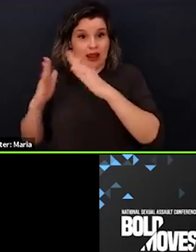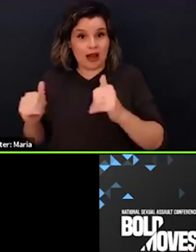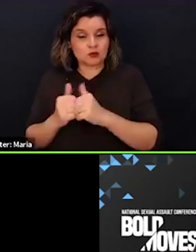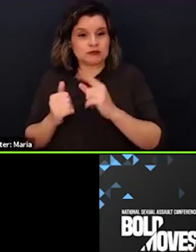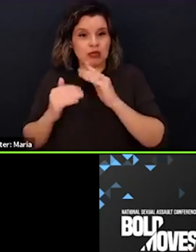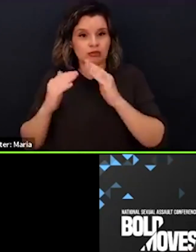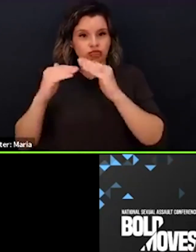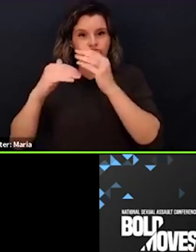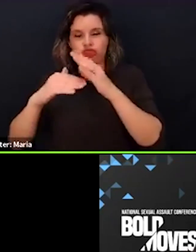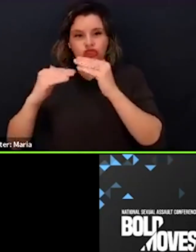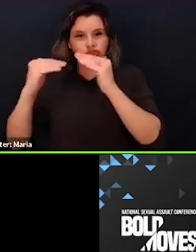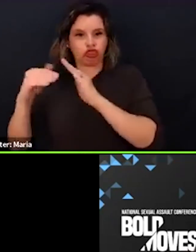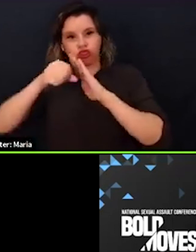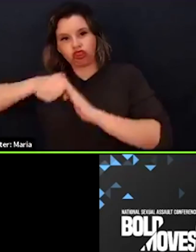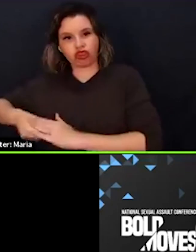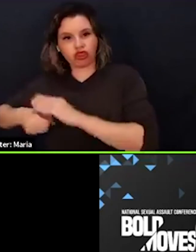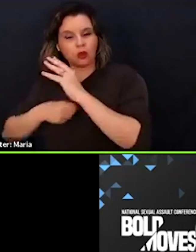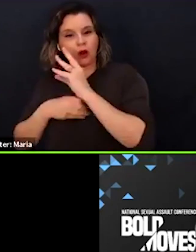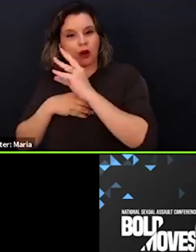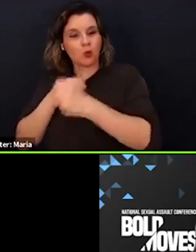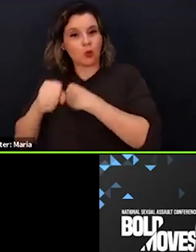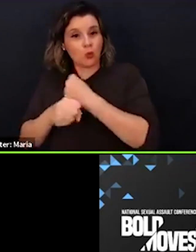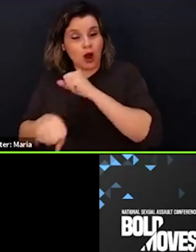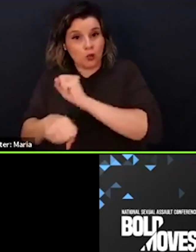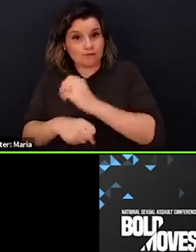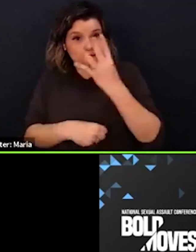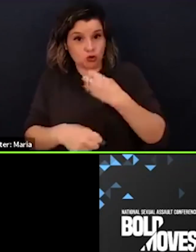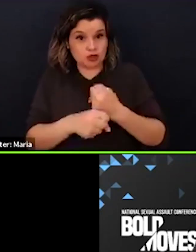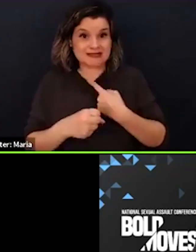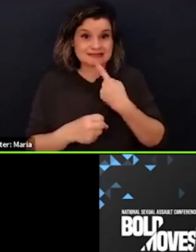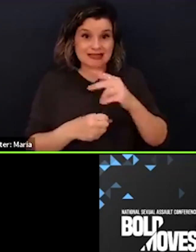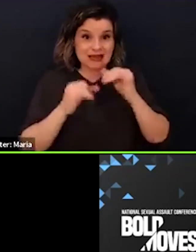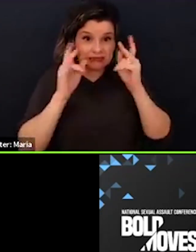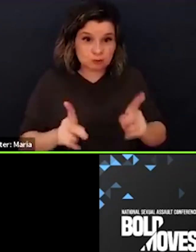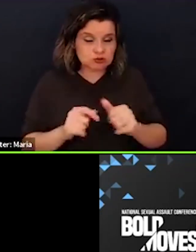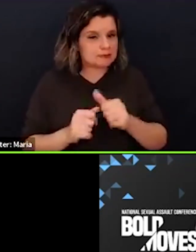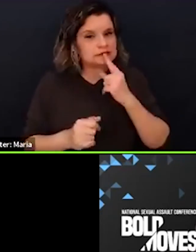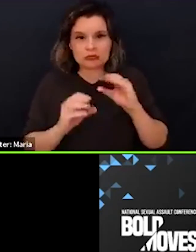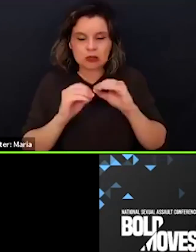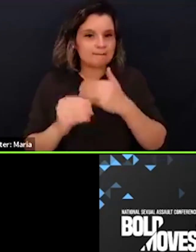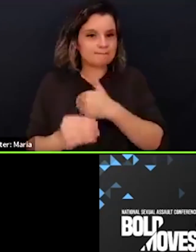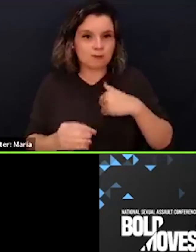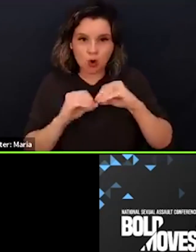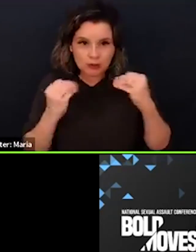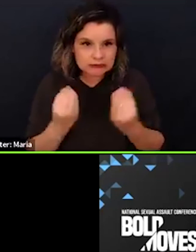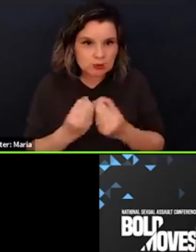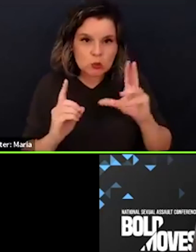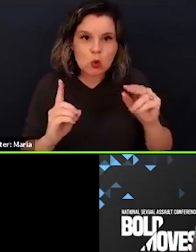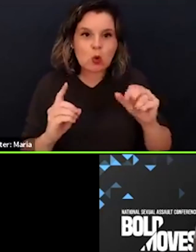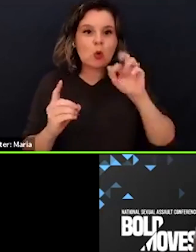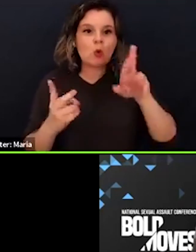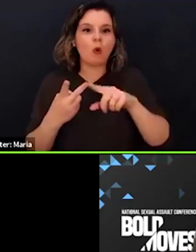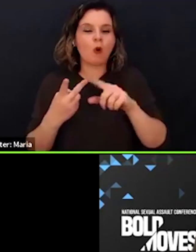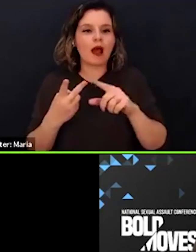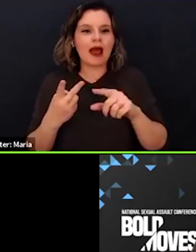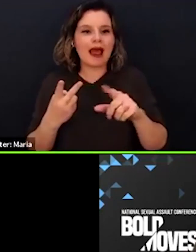past 4 years. Let me just say that because I can say that as an individual. I'm not saying that as a member of an organization and I don't have